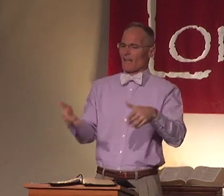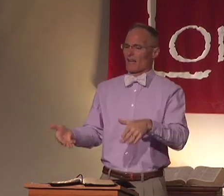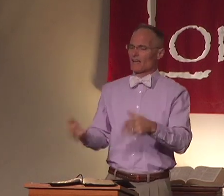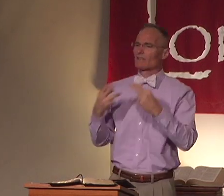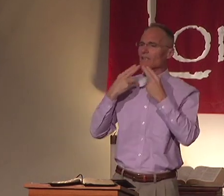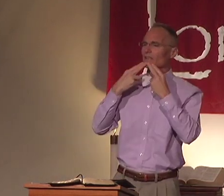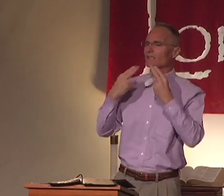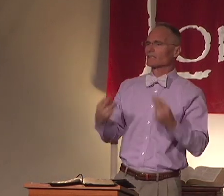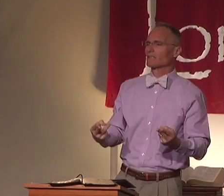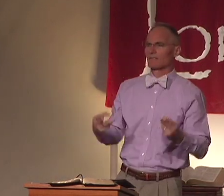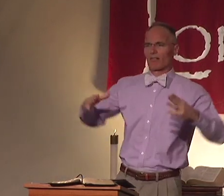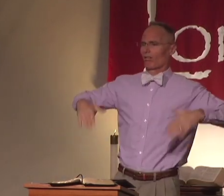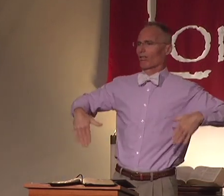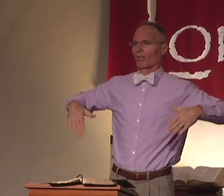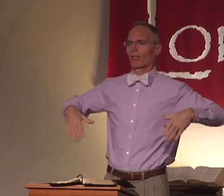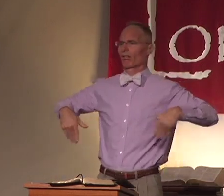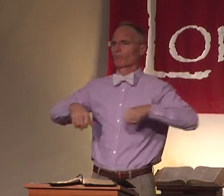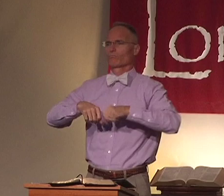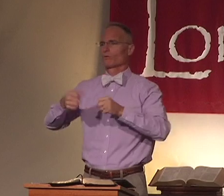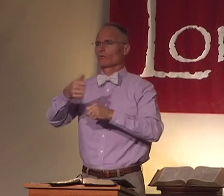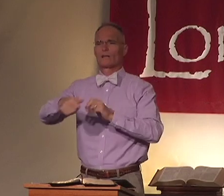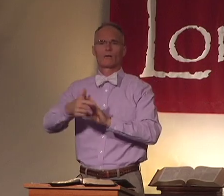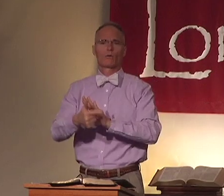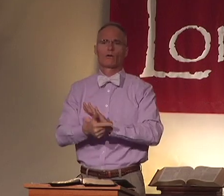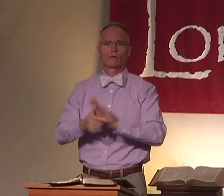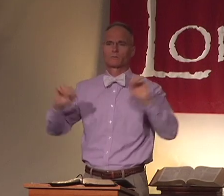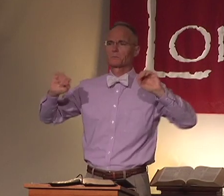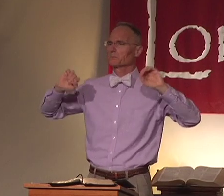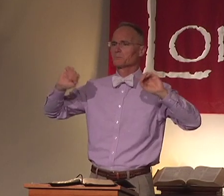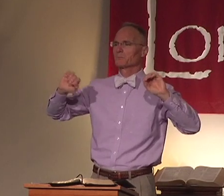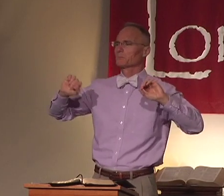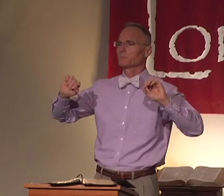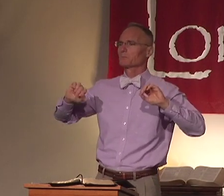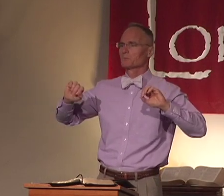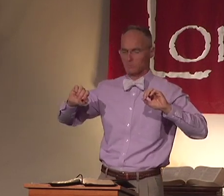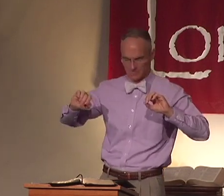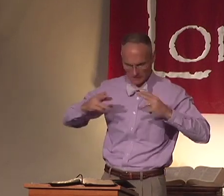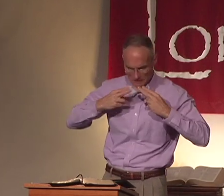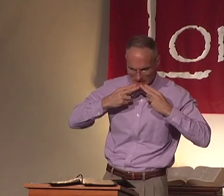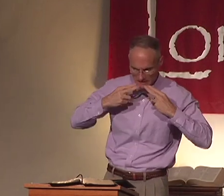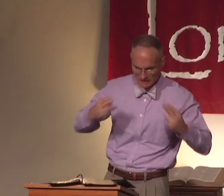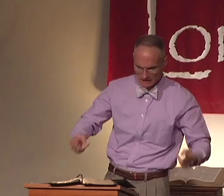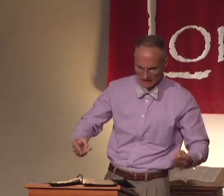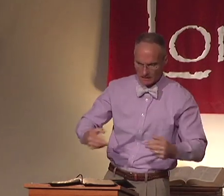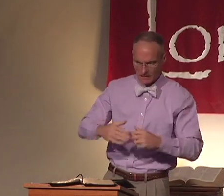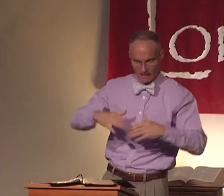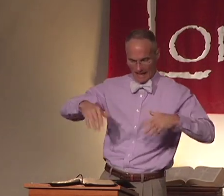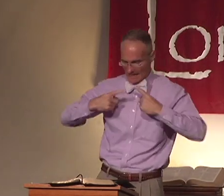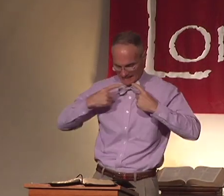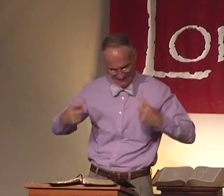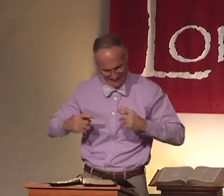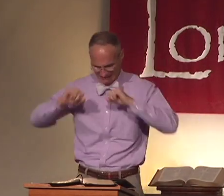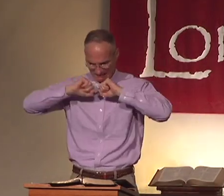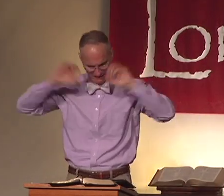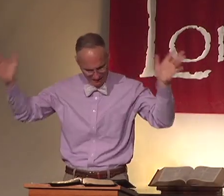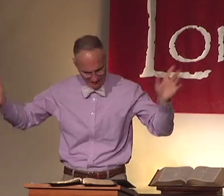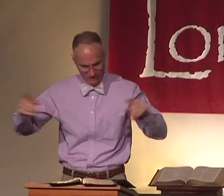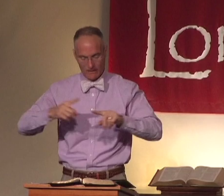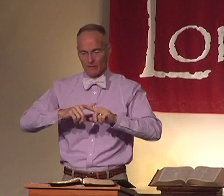And Jesus died, and he was innocent. He hadn't broken any law. He had done nothing wrong. Completely innocent. He hadn't